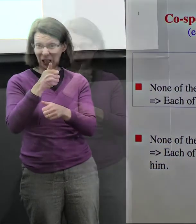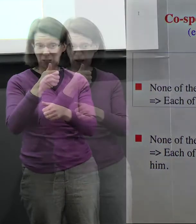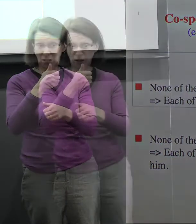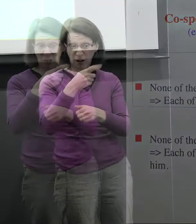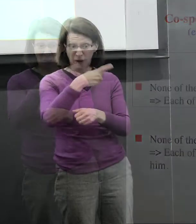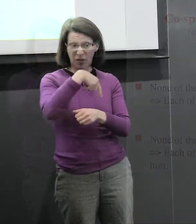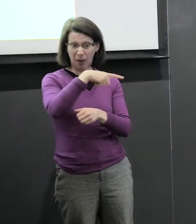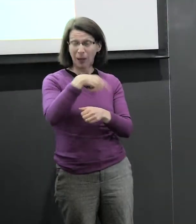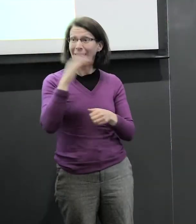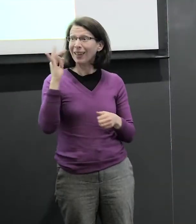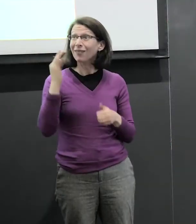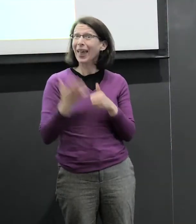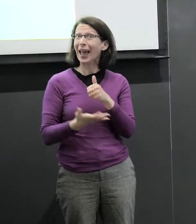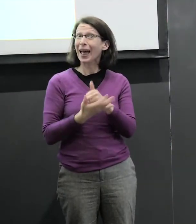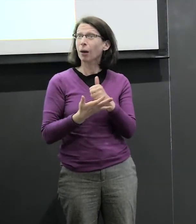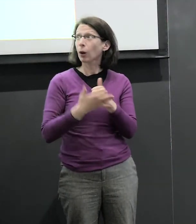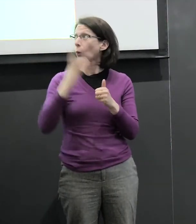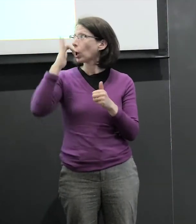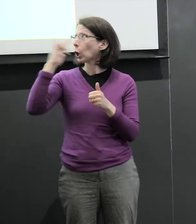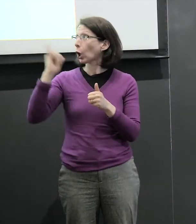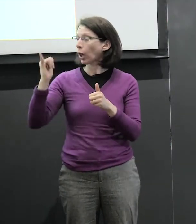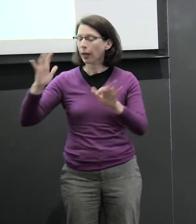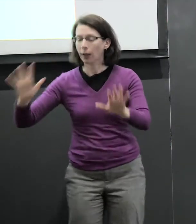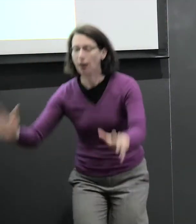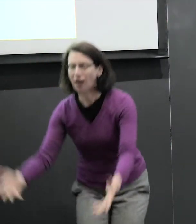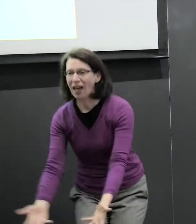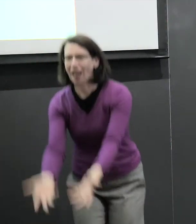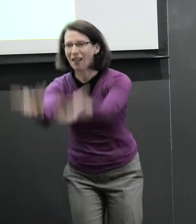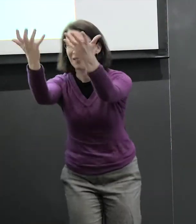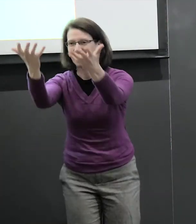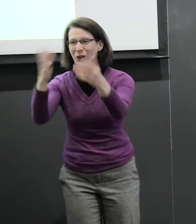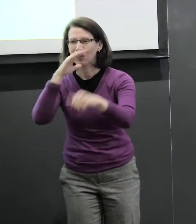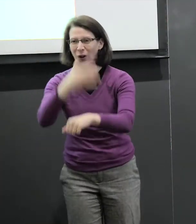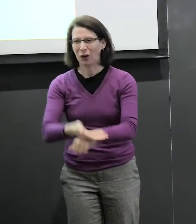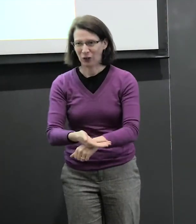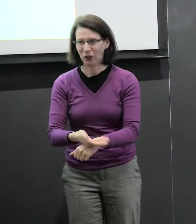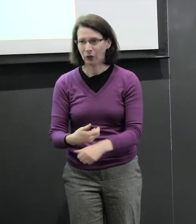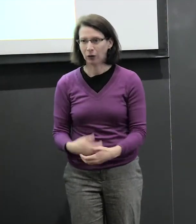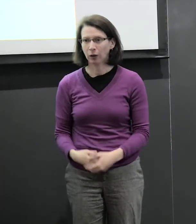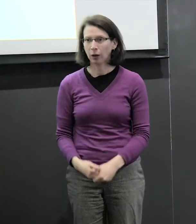to help, it would be by lifting.